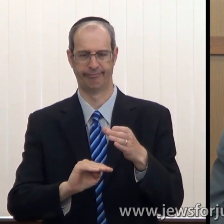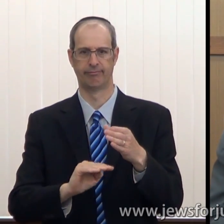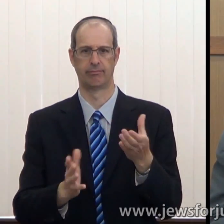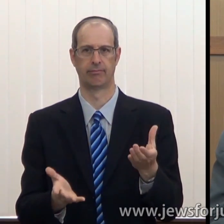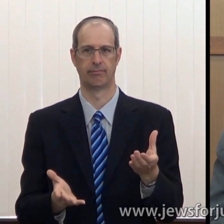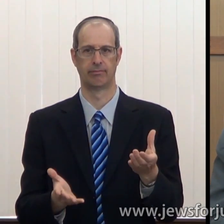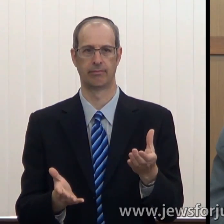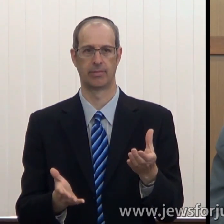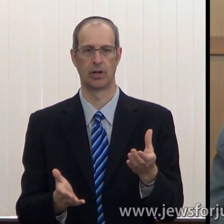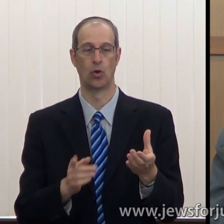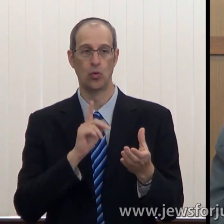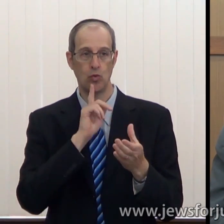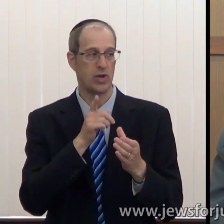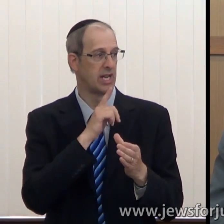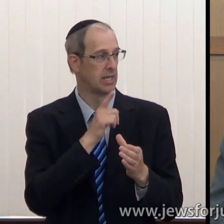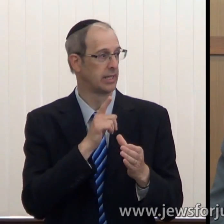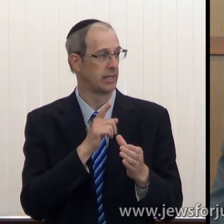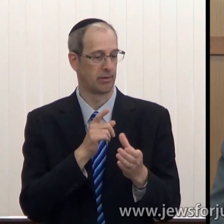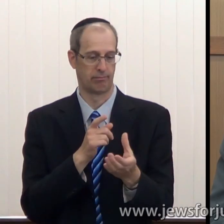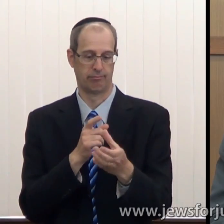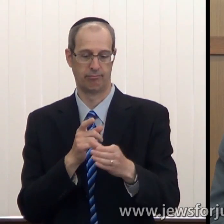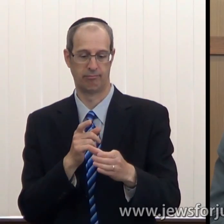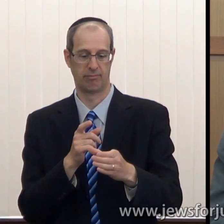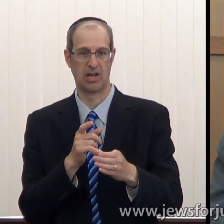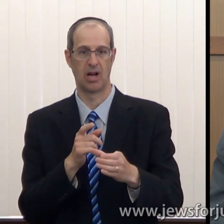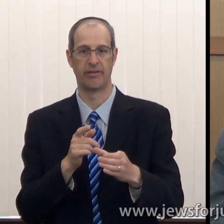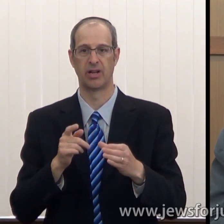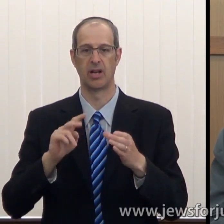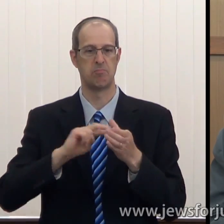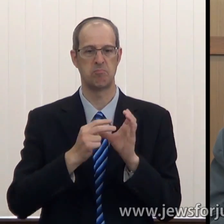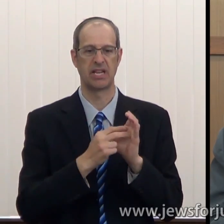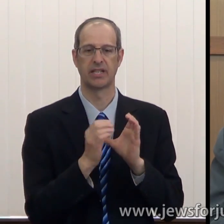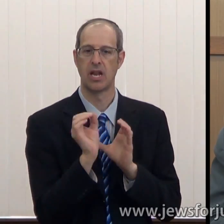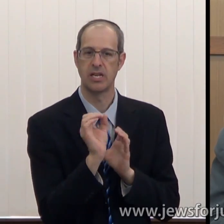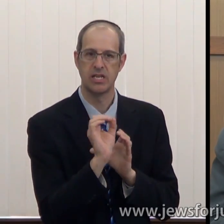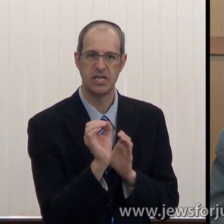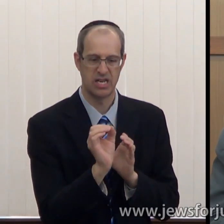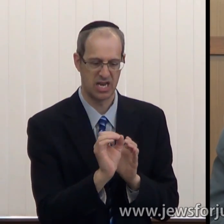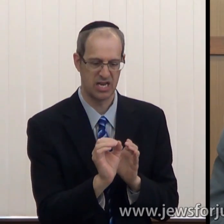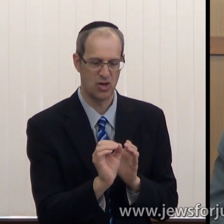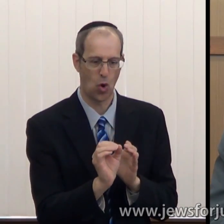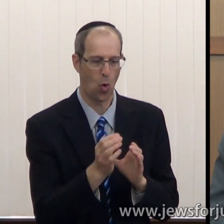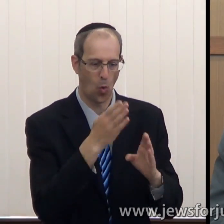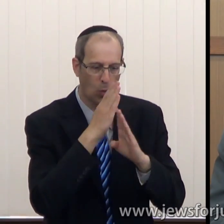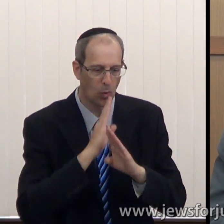is basically a vessel of meaningless tranquility.